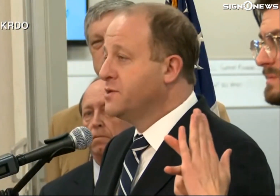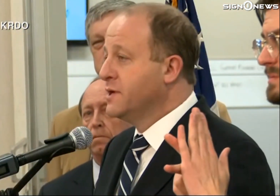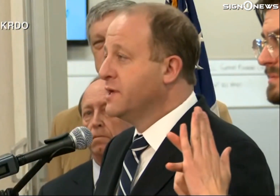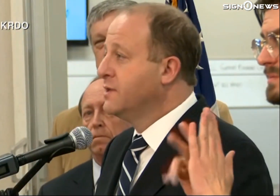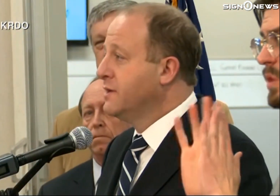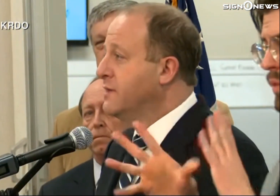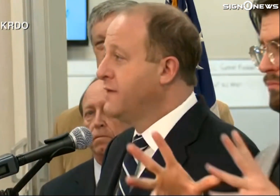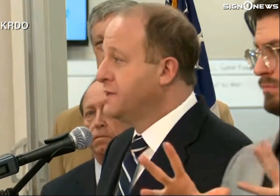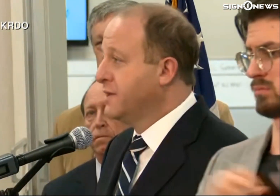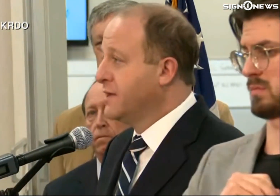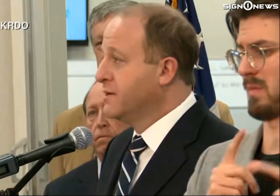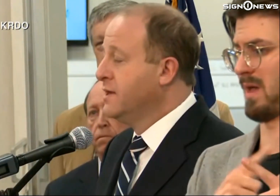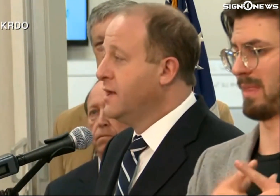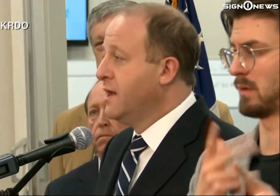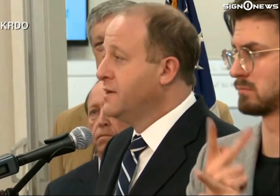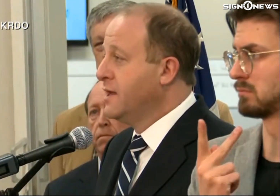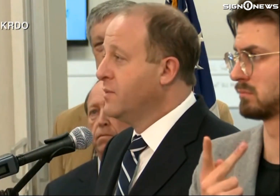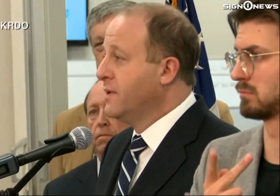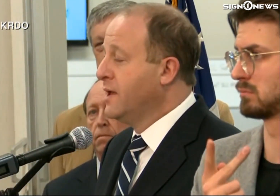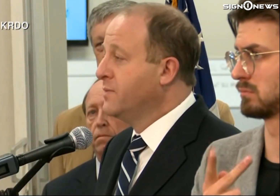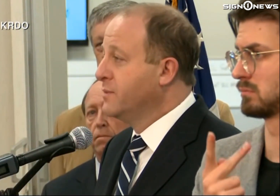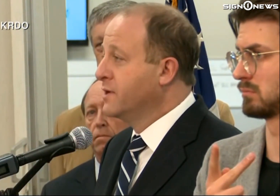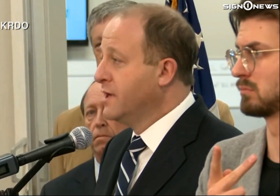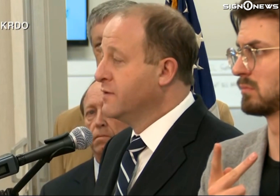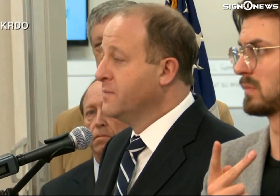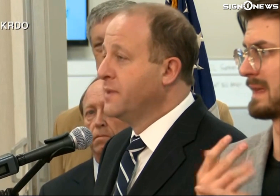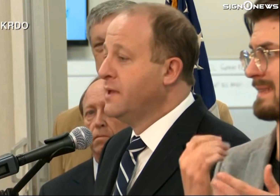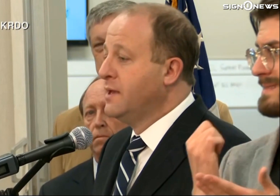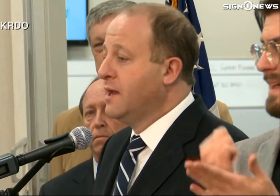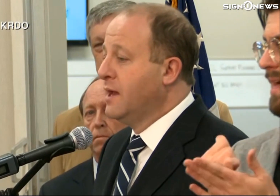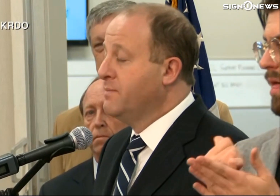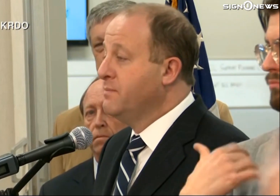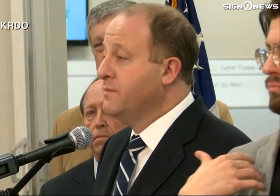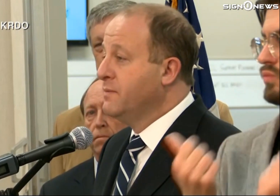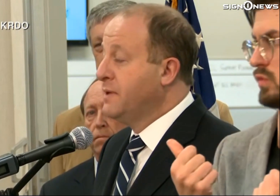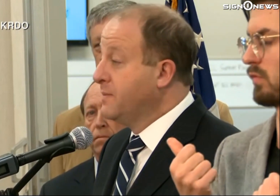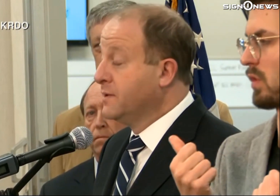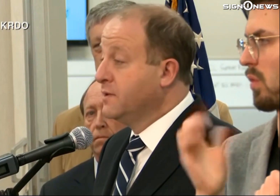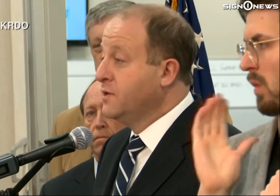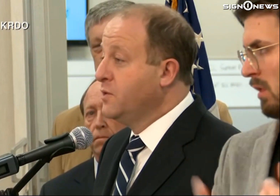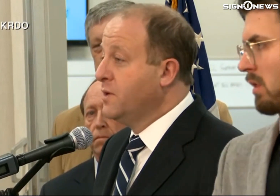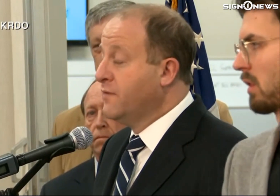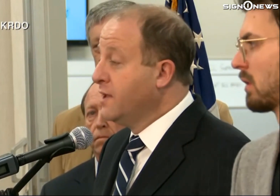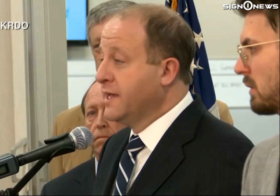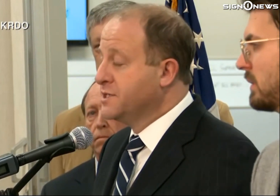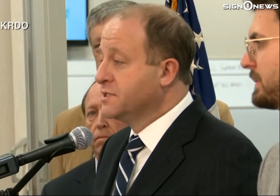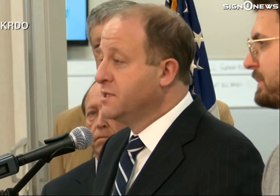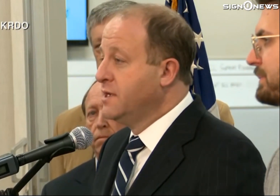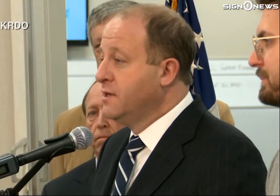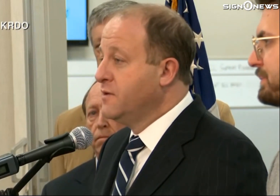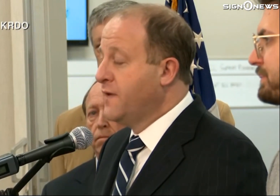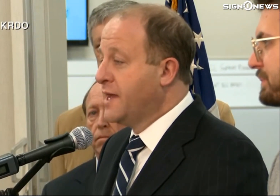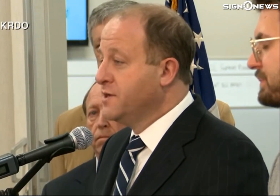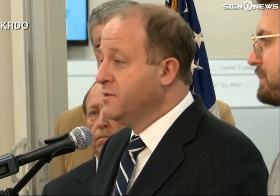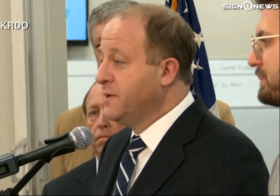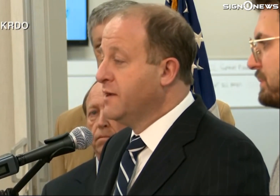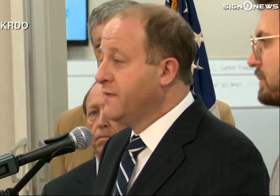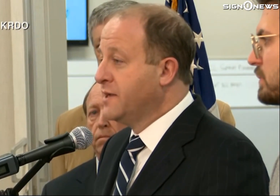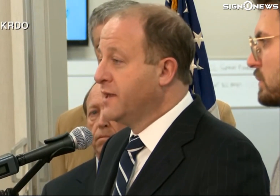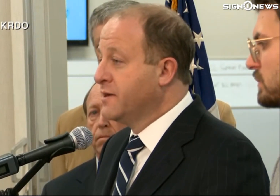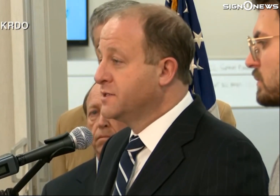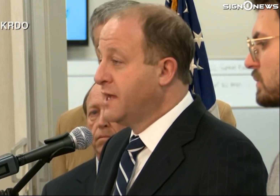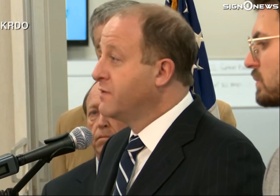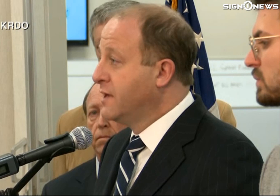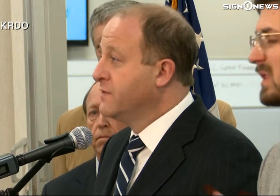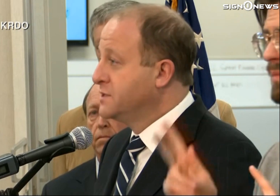care up to and including a ventilator to help them recover. People who, of all ages, who've had to be